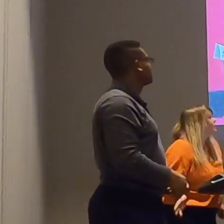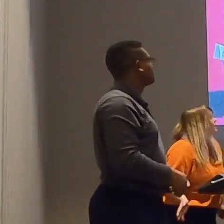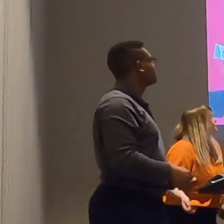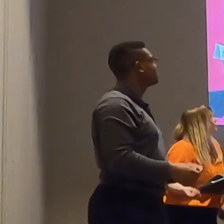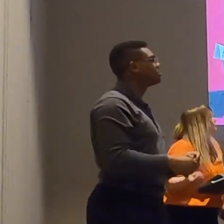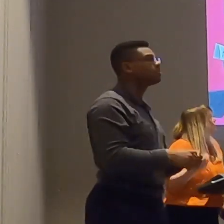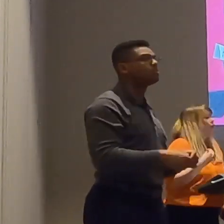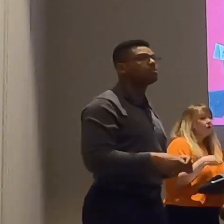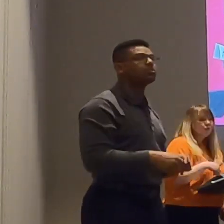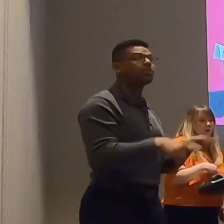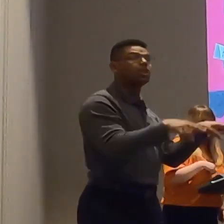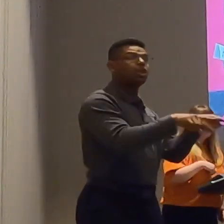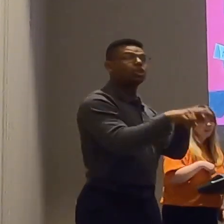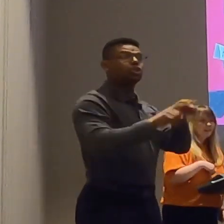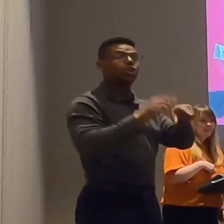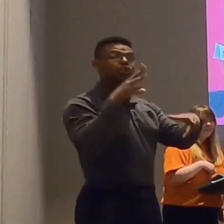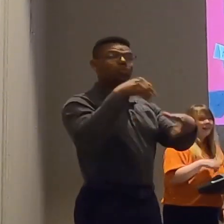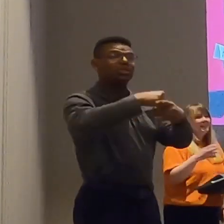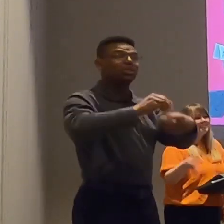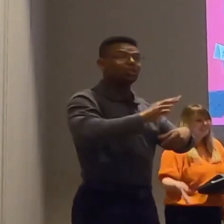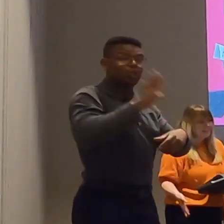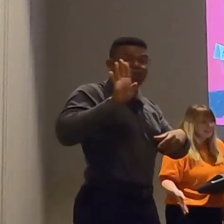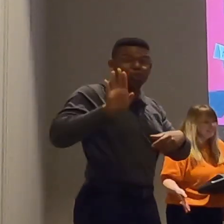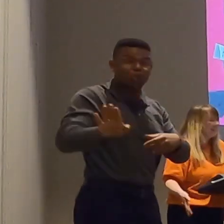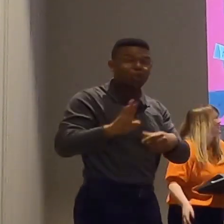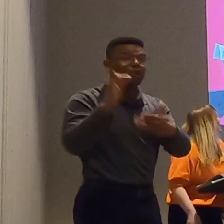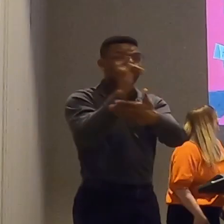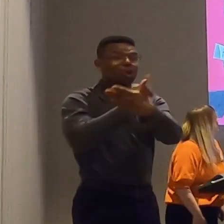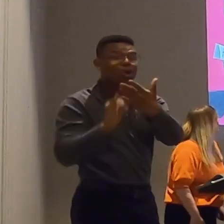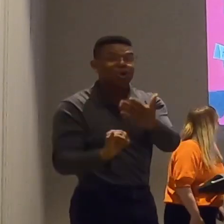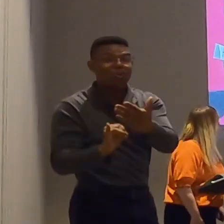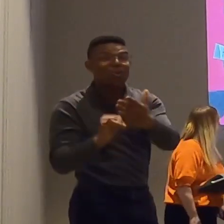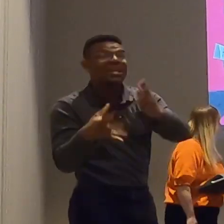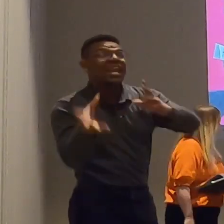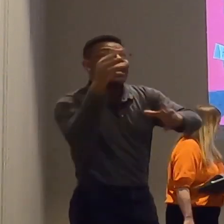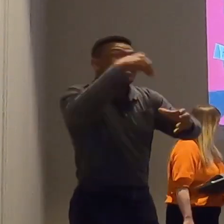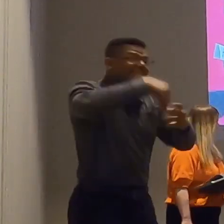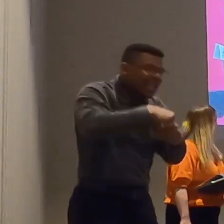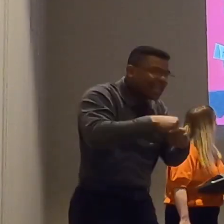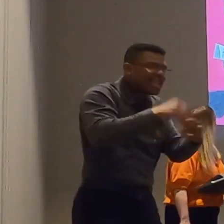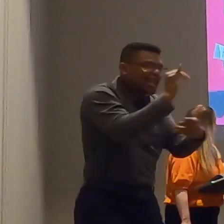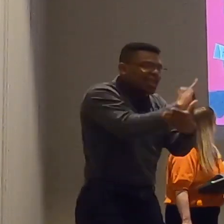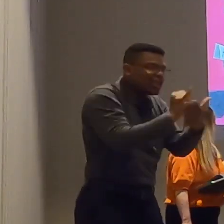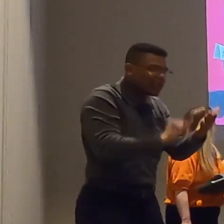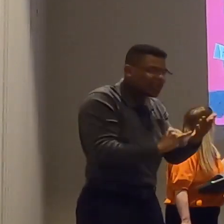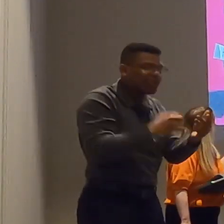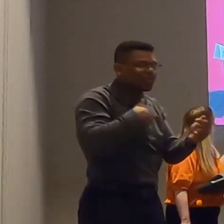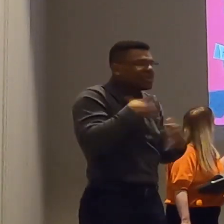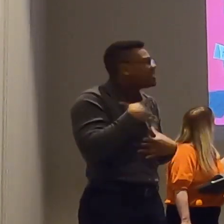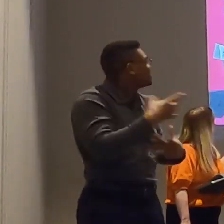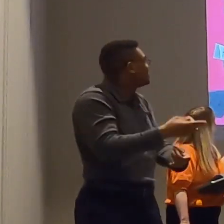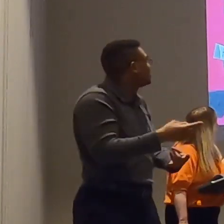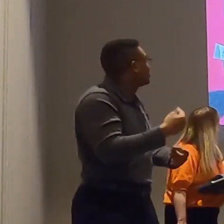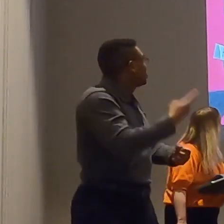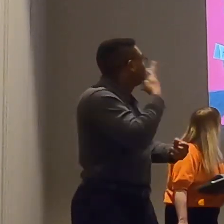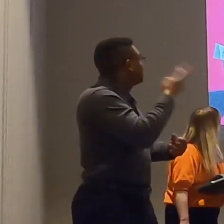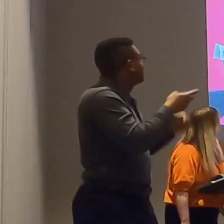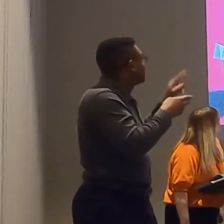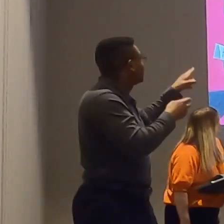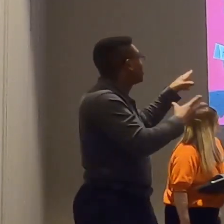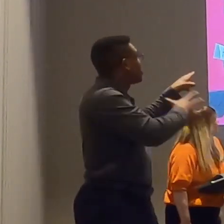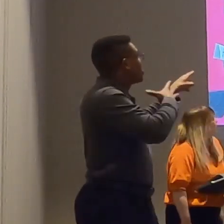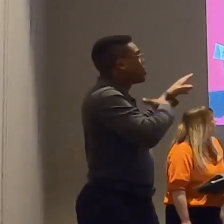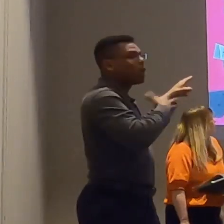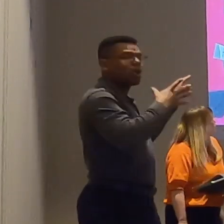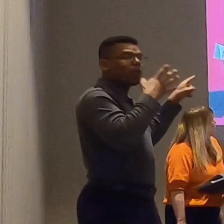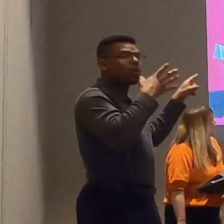She also inserts her own artwork into her artwork, which is kind of interesting. So you see her mother is holding this flyer